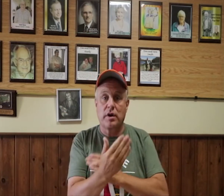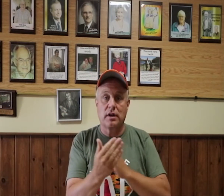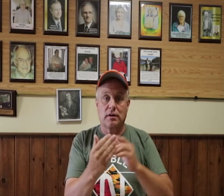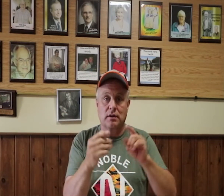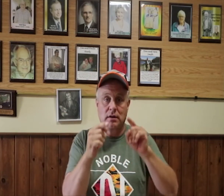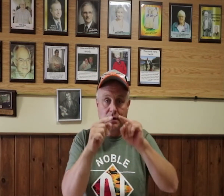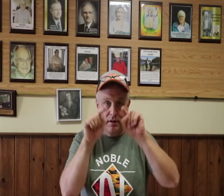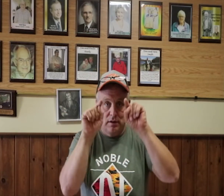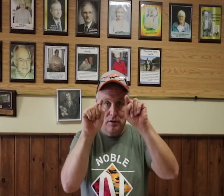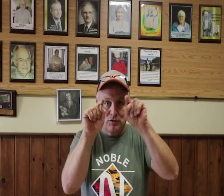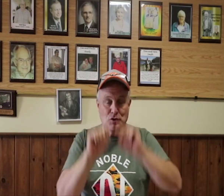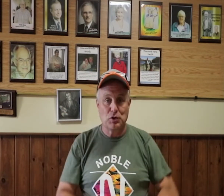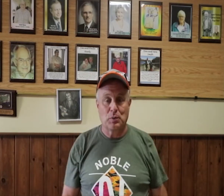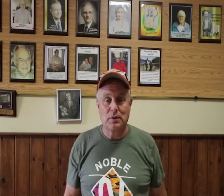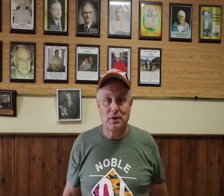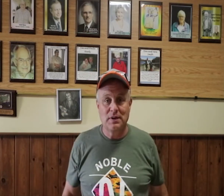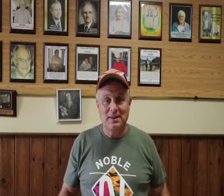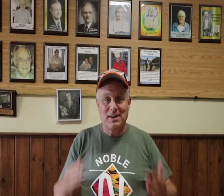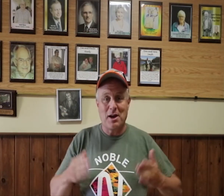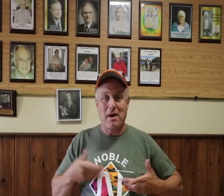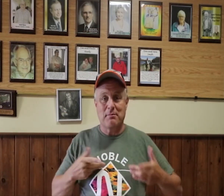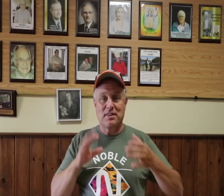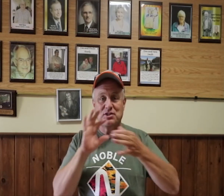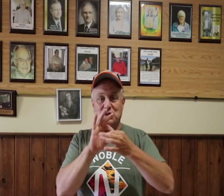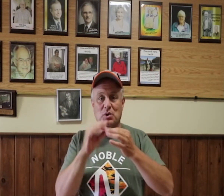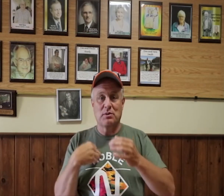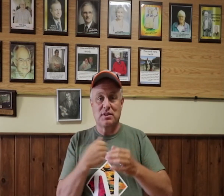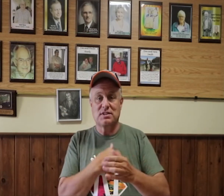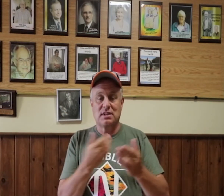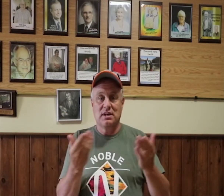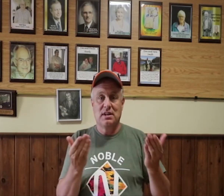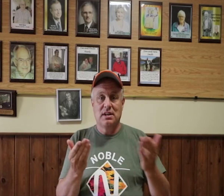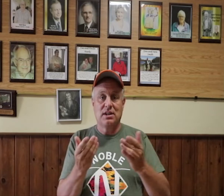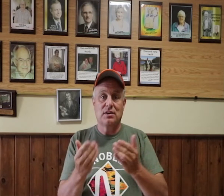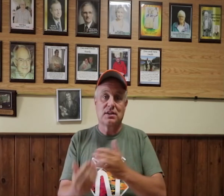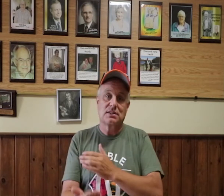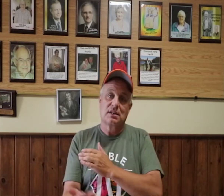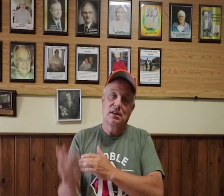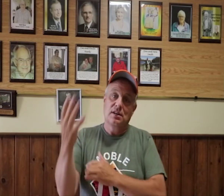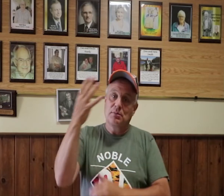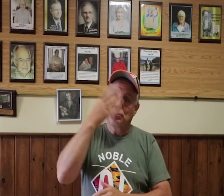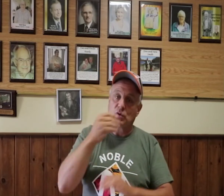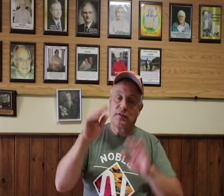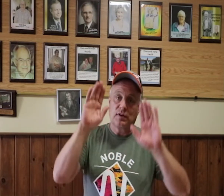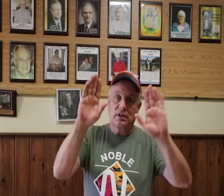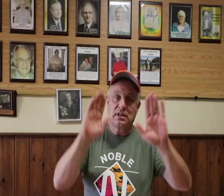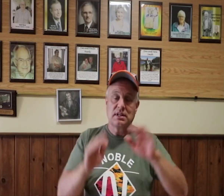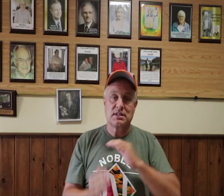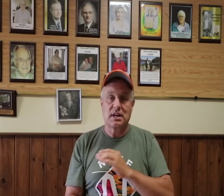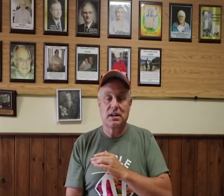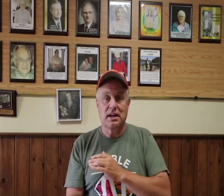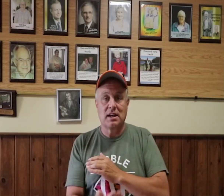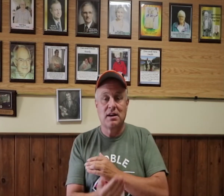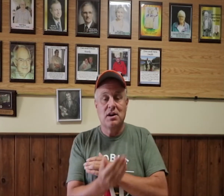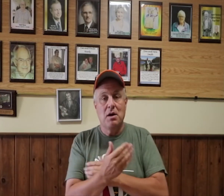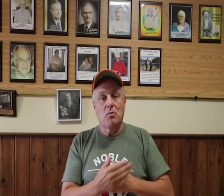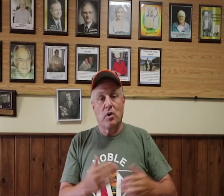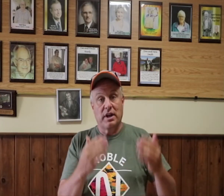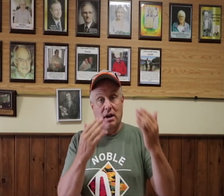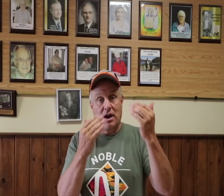morning to you. I'm happy that you joined with us here this beautiful Sunday morning. I